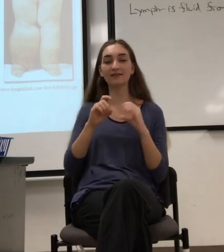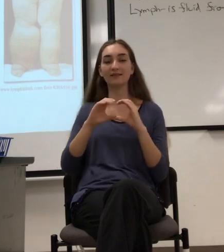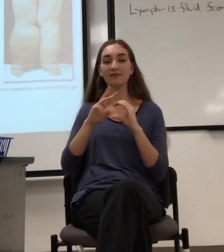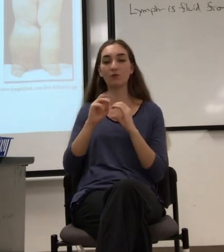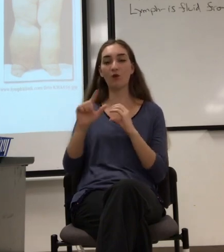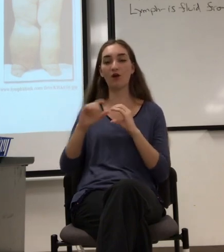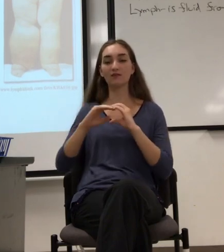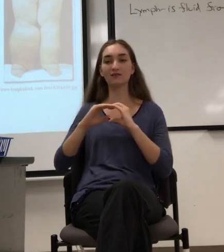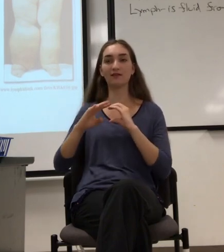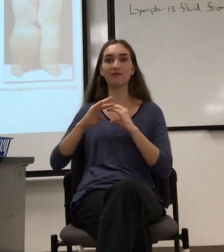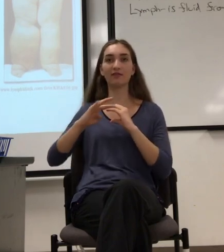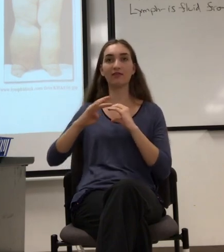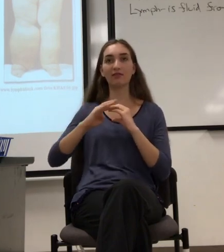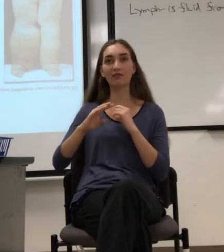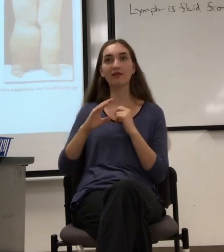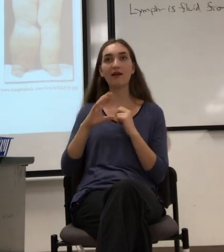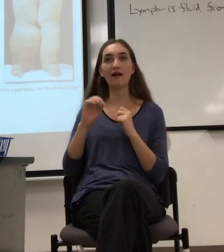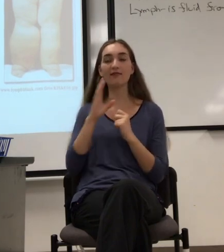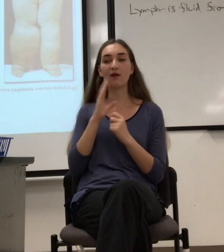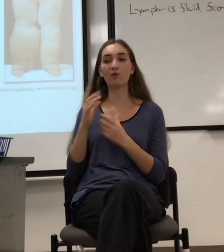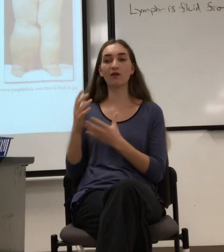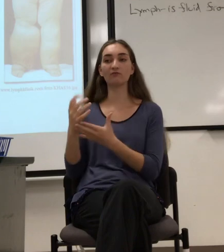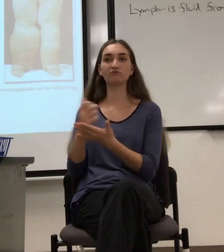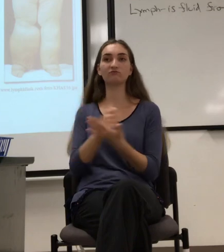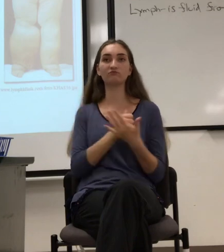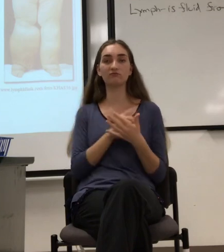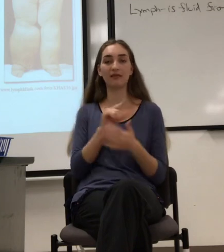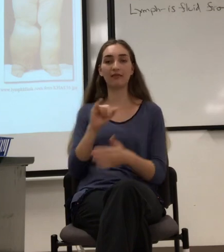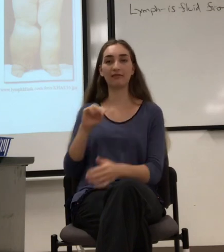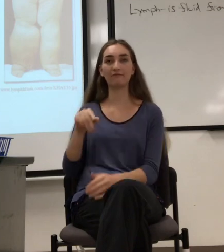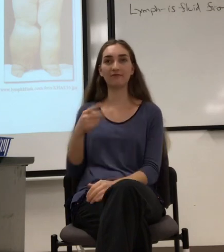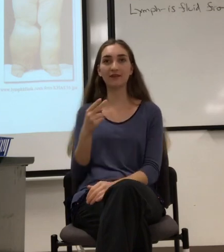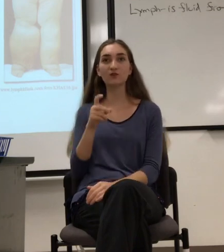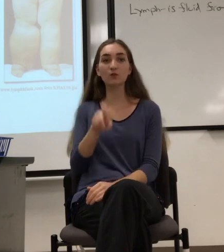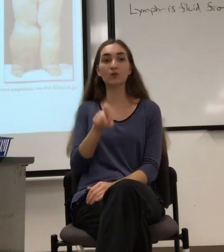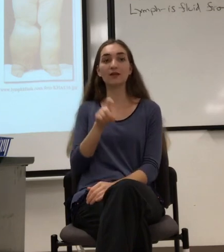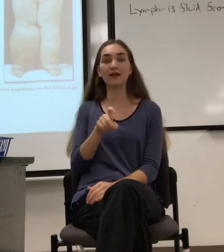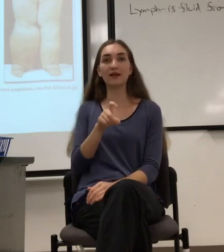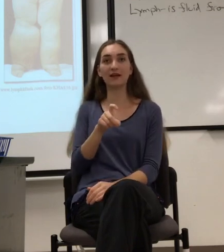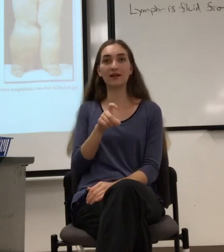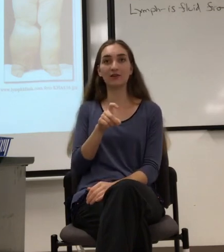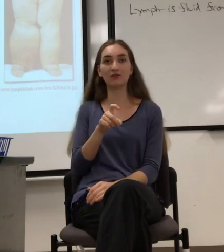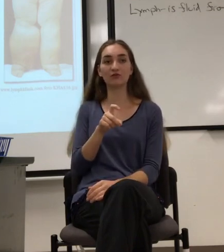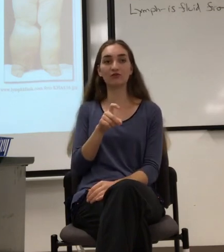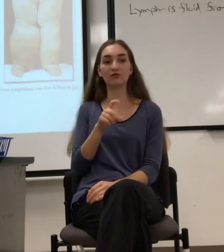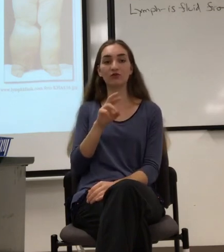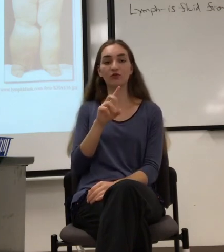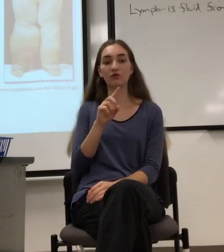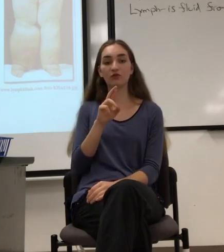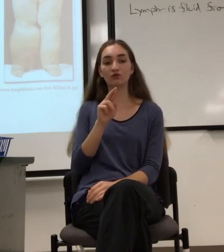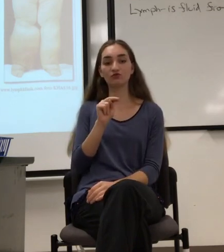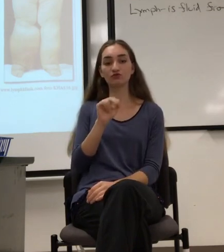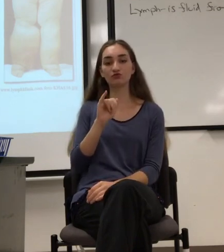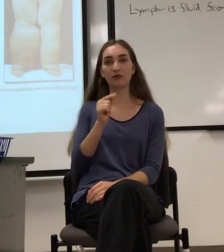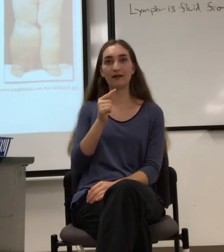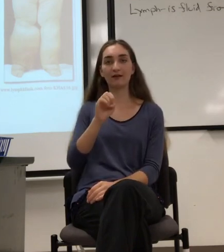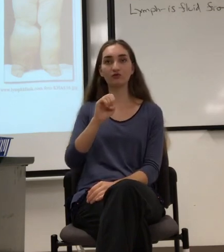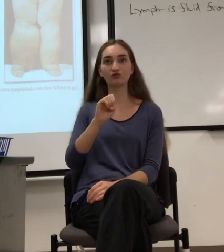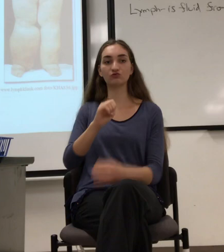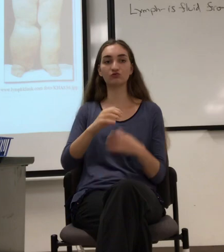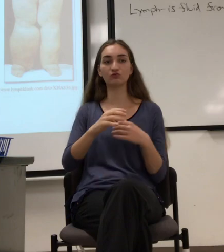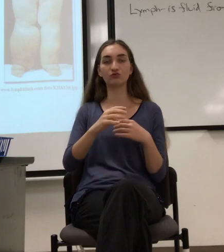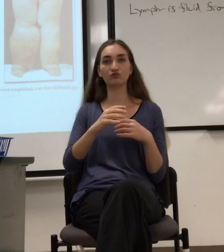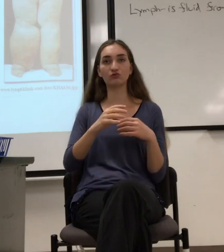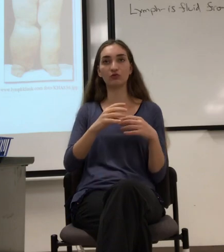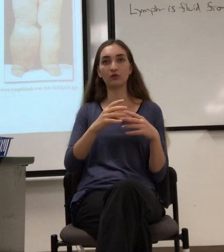as a draw to pick up the lymph. And then so you need a drainage system to drain it back to the blood. That's great. You pick up